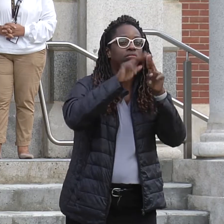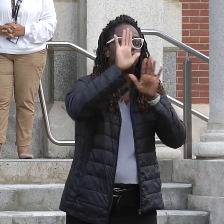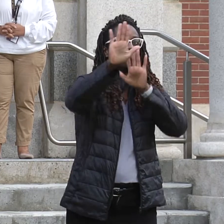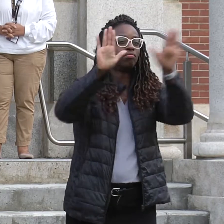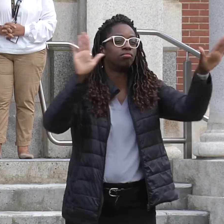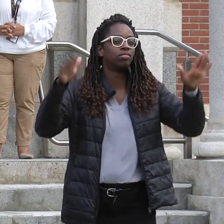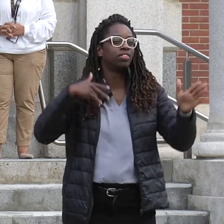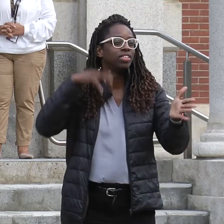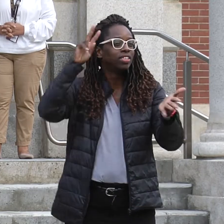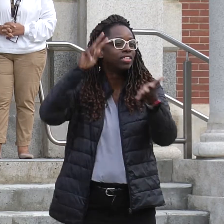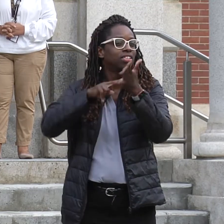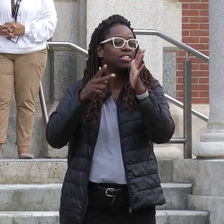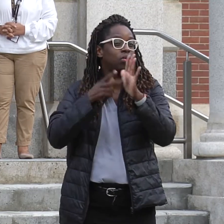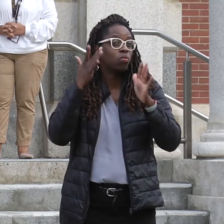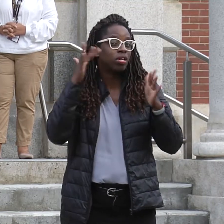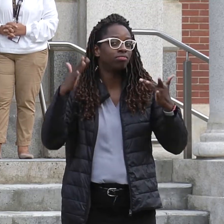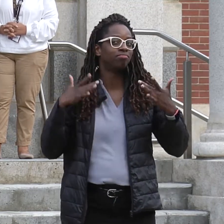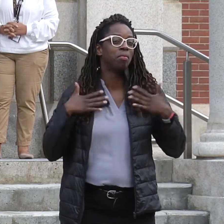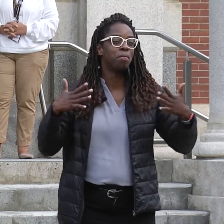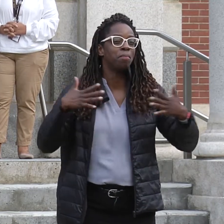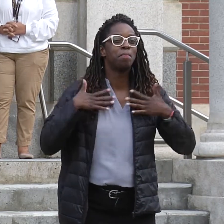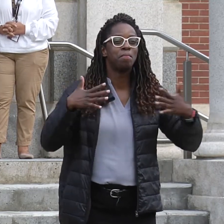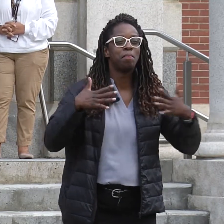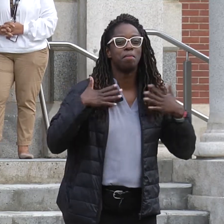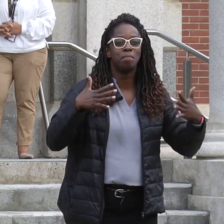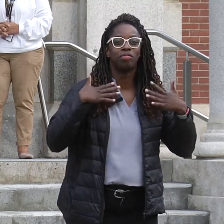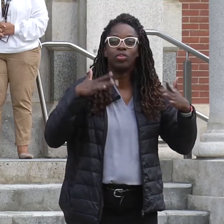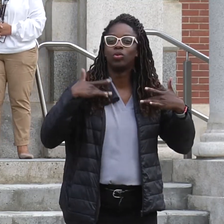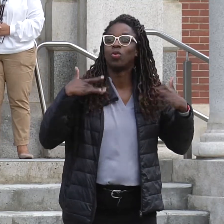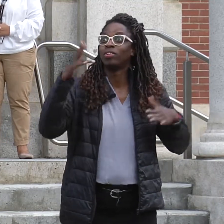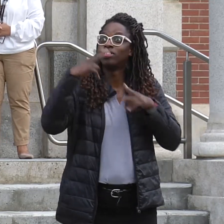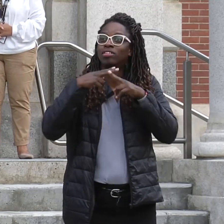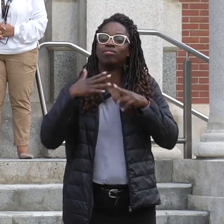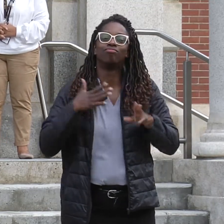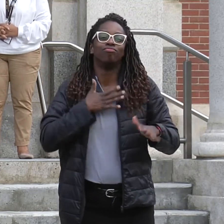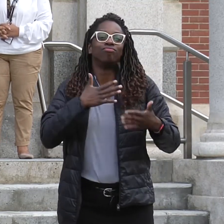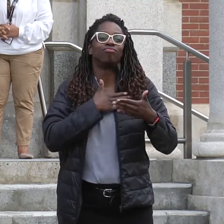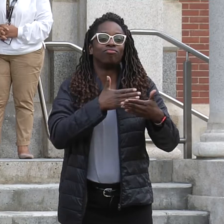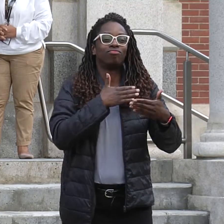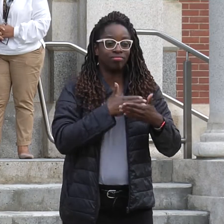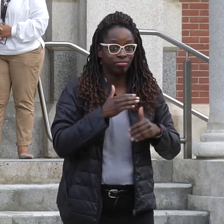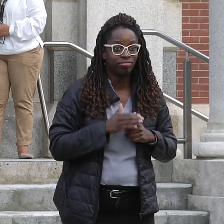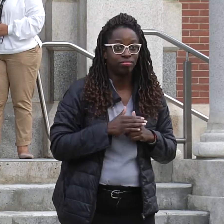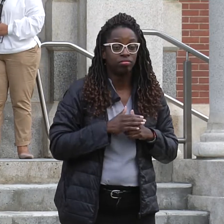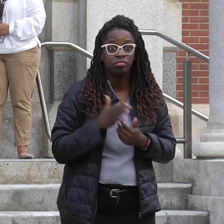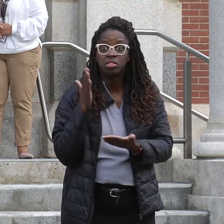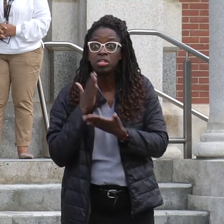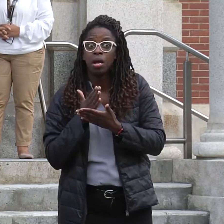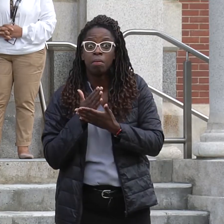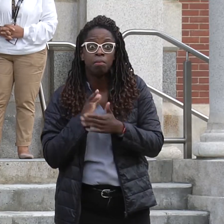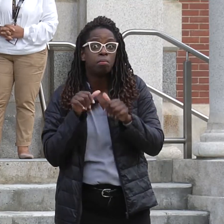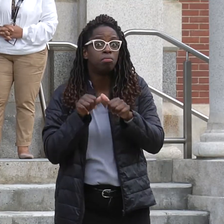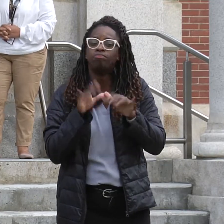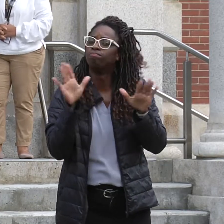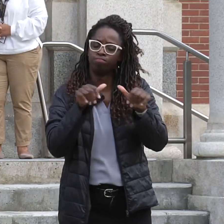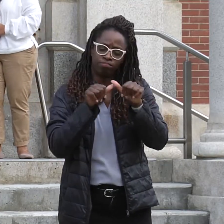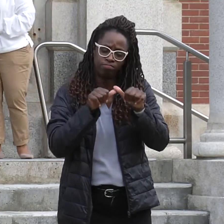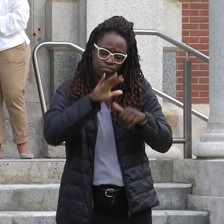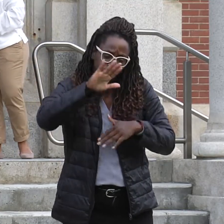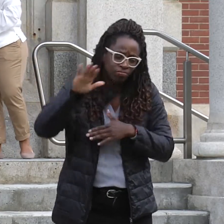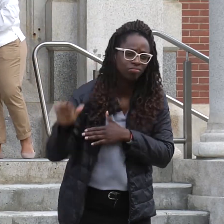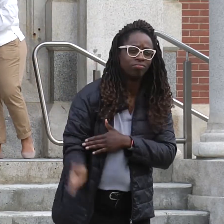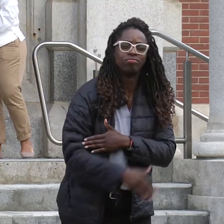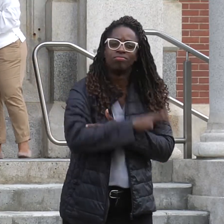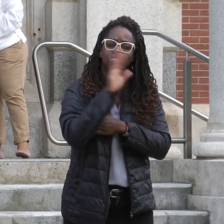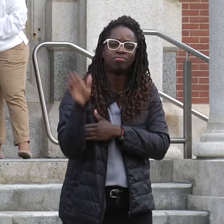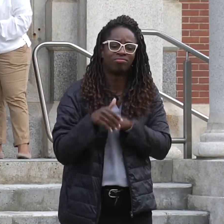is no ceasing while we're sleeping. It has a nightlife. It keeps right on beating, and it beats on,